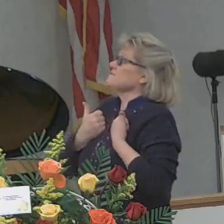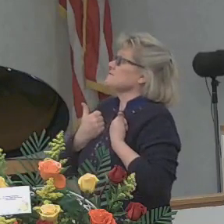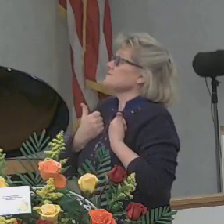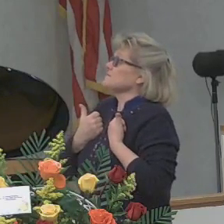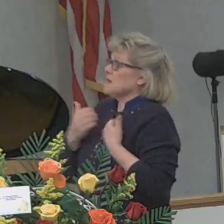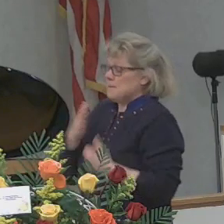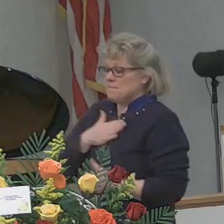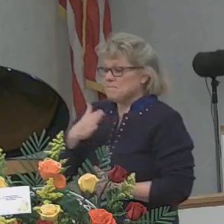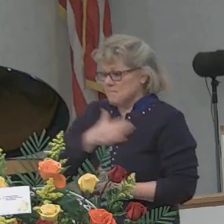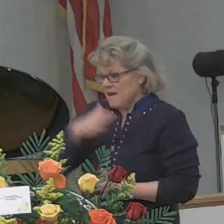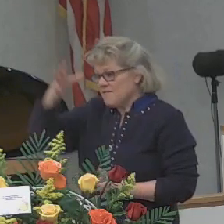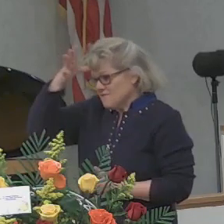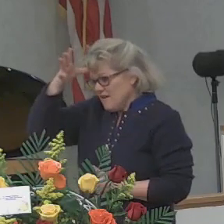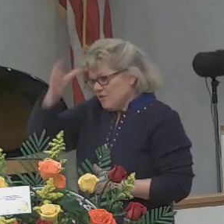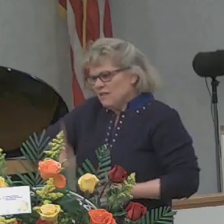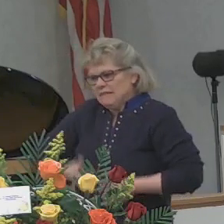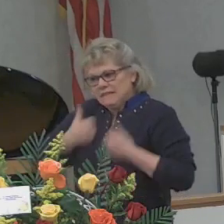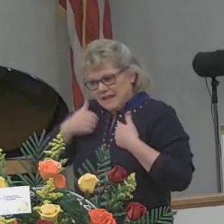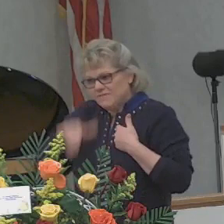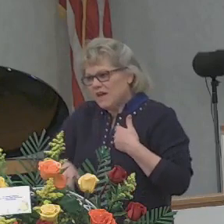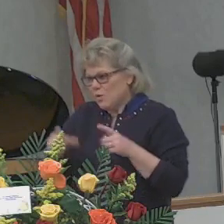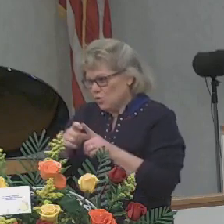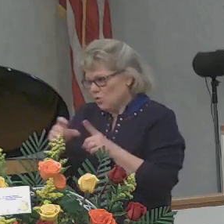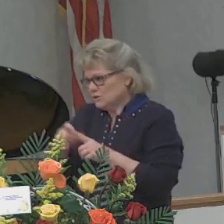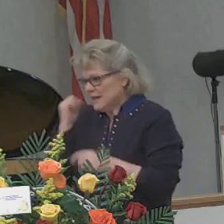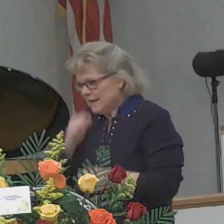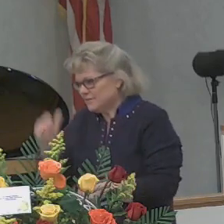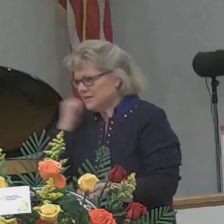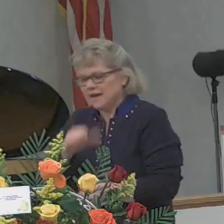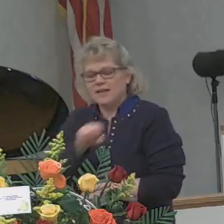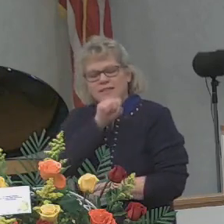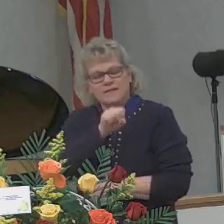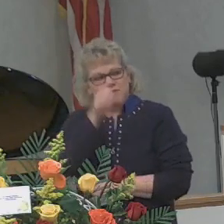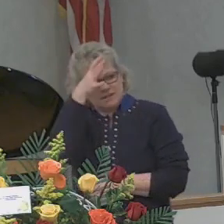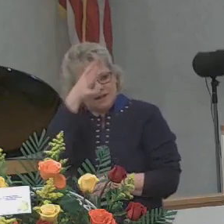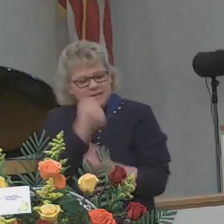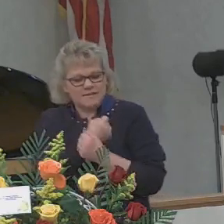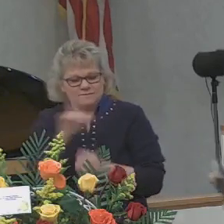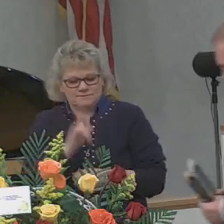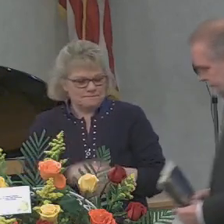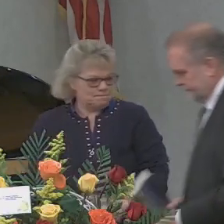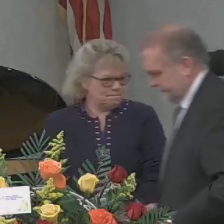my father lived those words every day. And I love you, Dad.